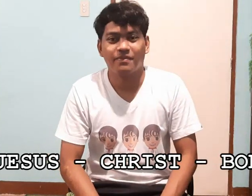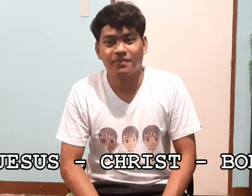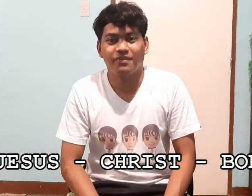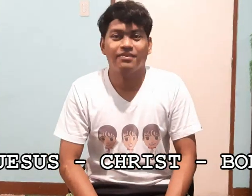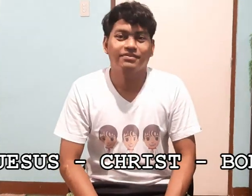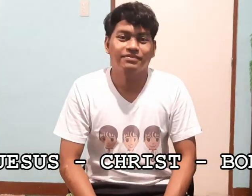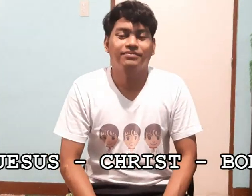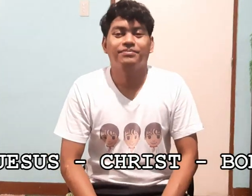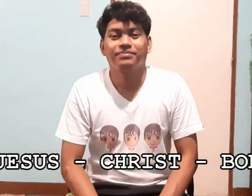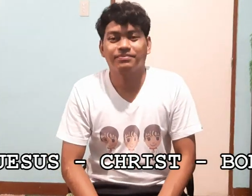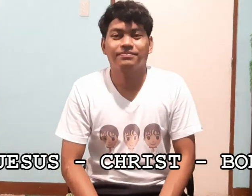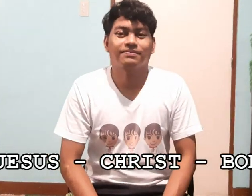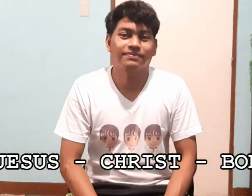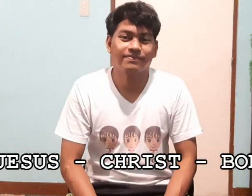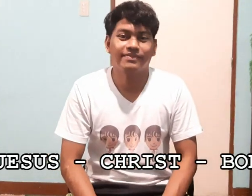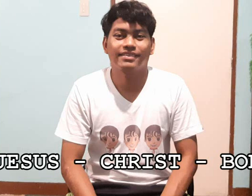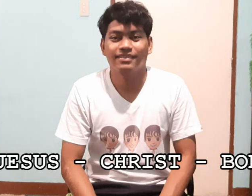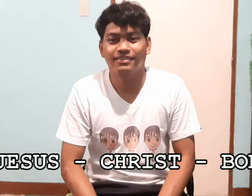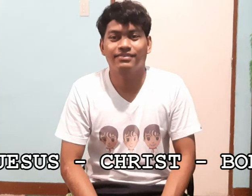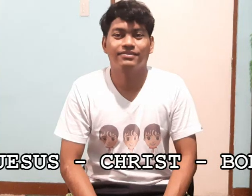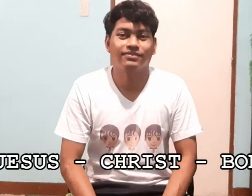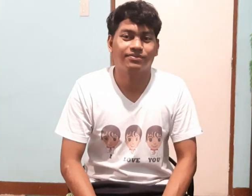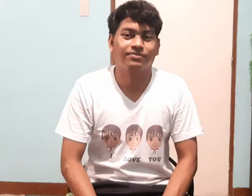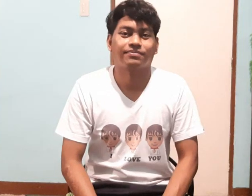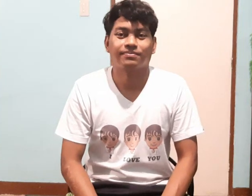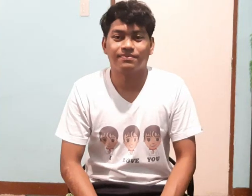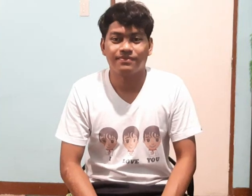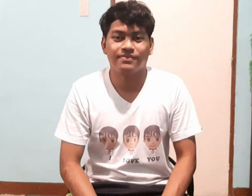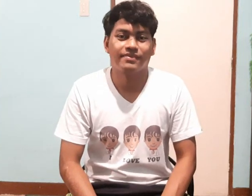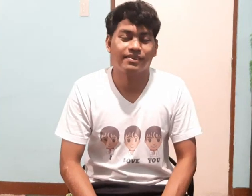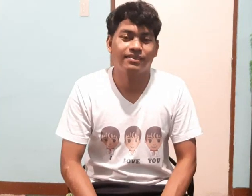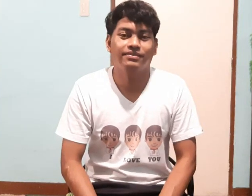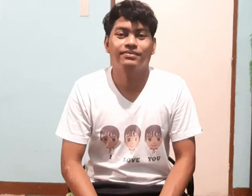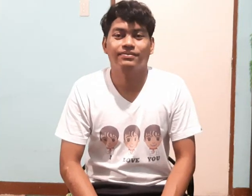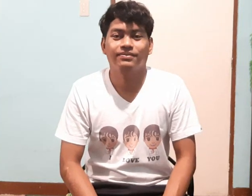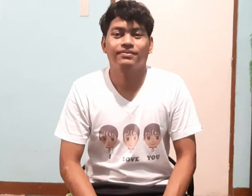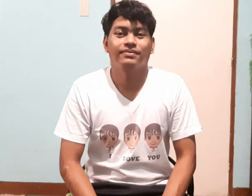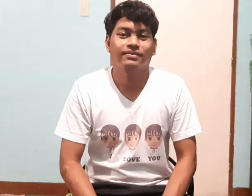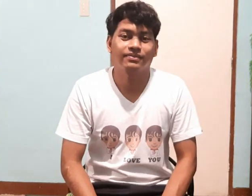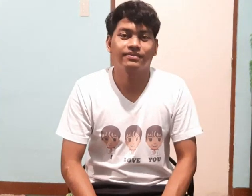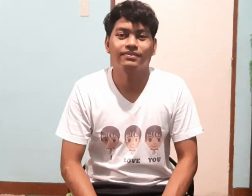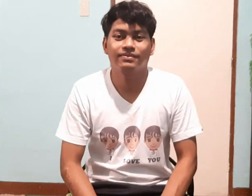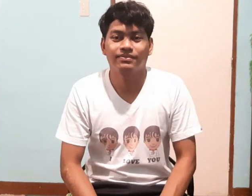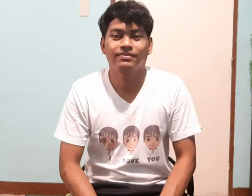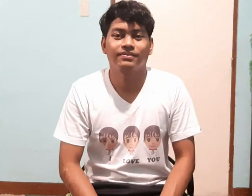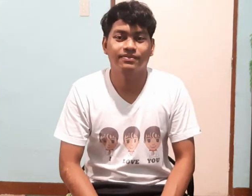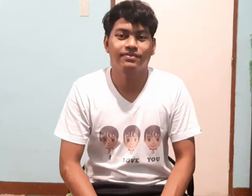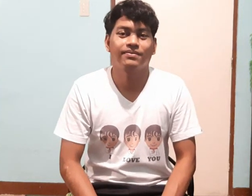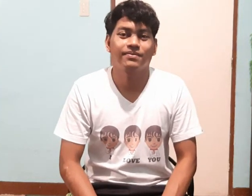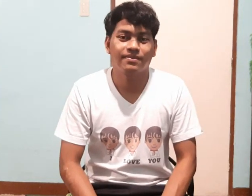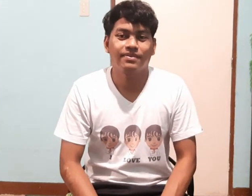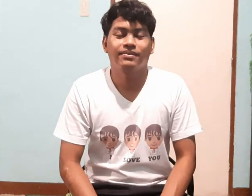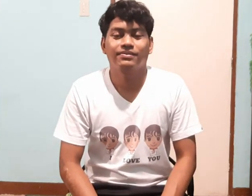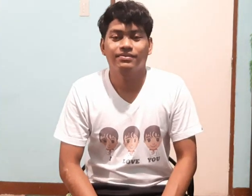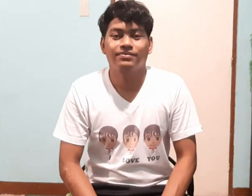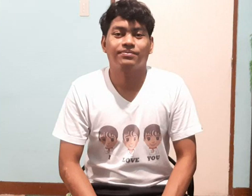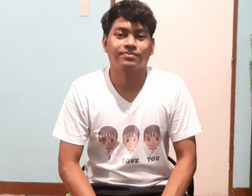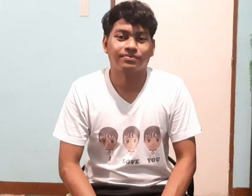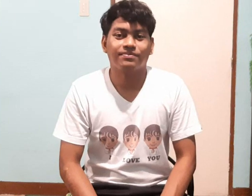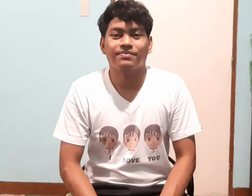yes He is Oh, yes He is Oh, yeah Oh, yeah